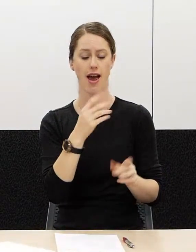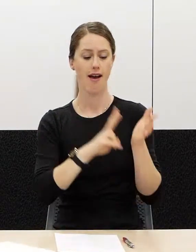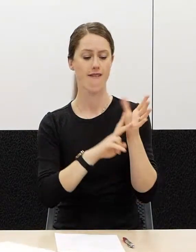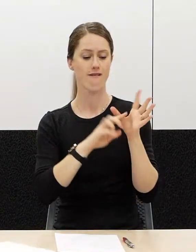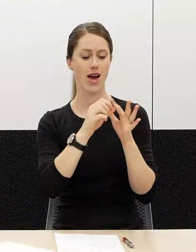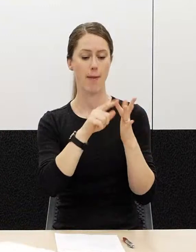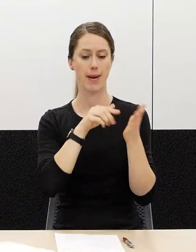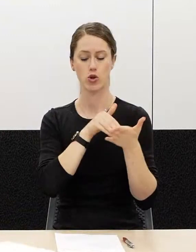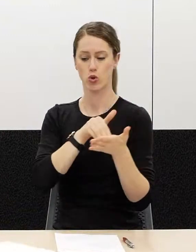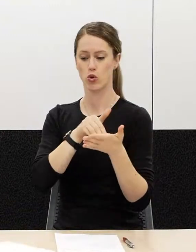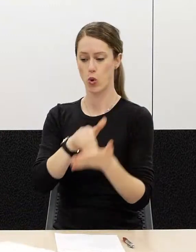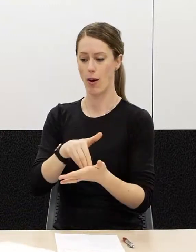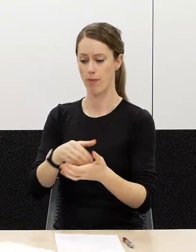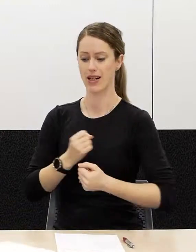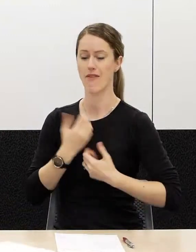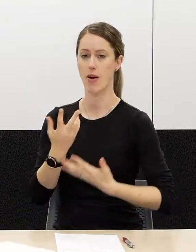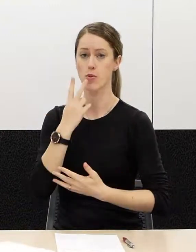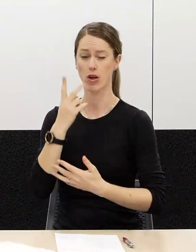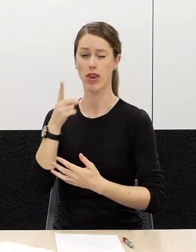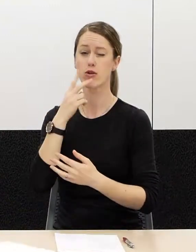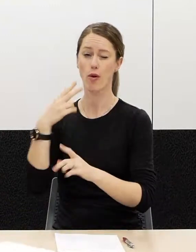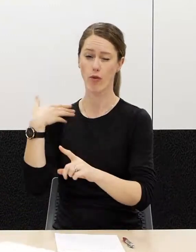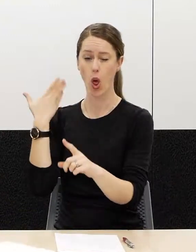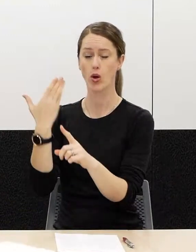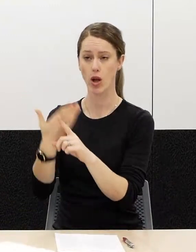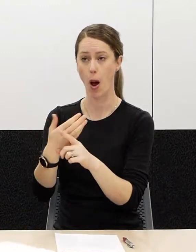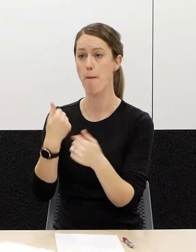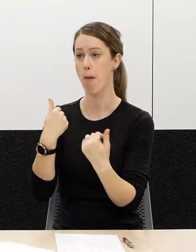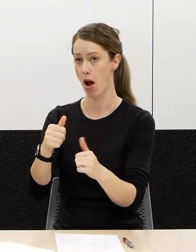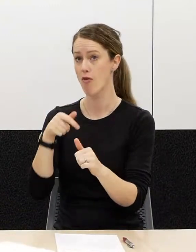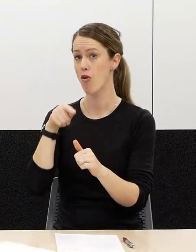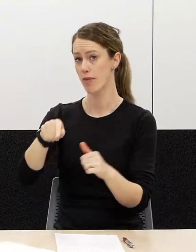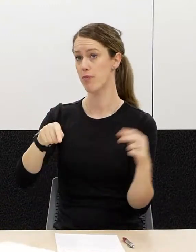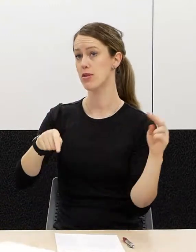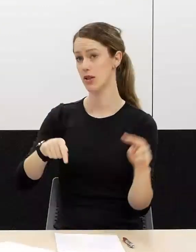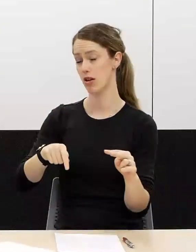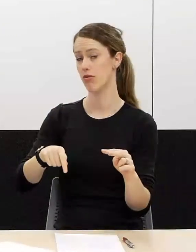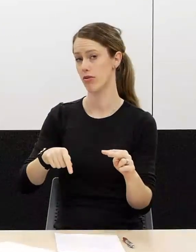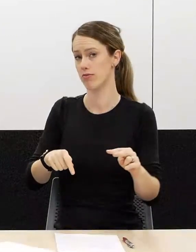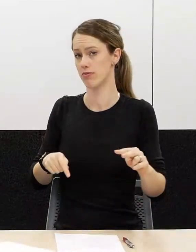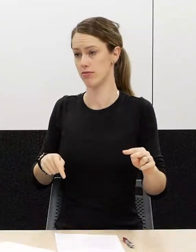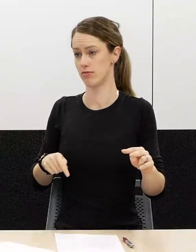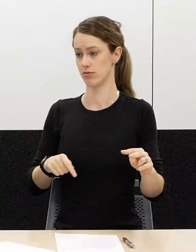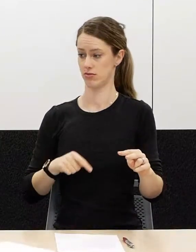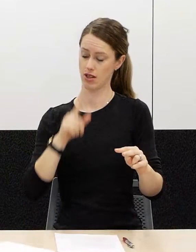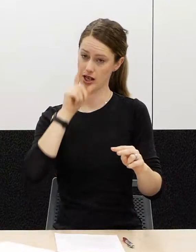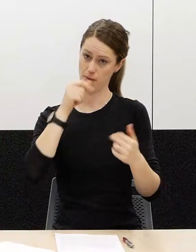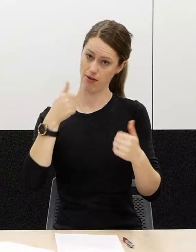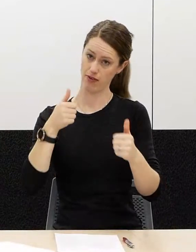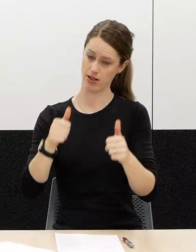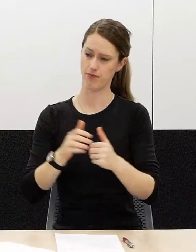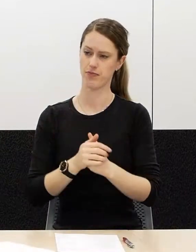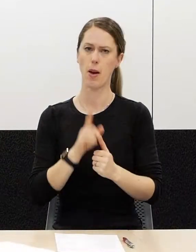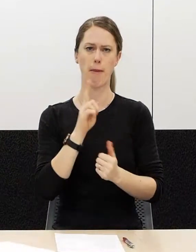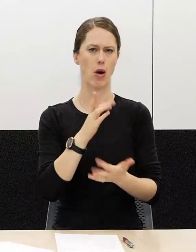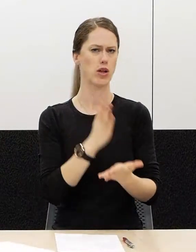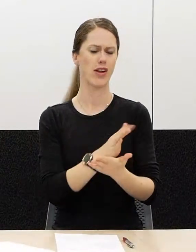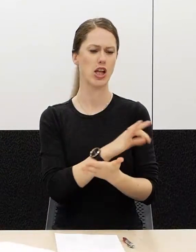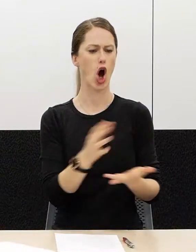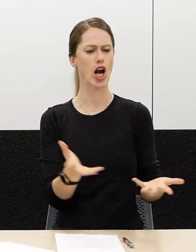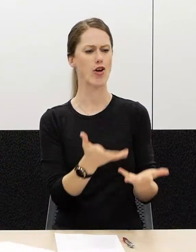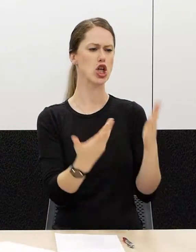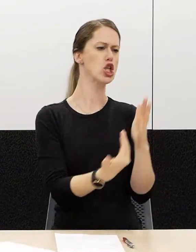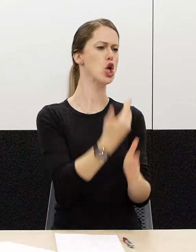up smoking, who've smoked for a very long time. And so from that perspective, it's quite effective. But it's certainly not